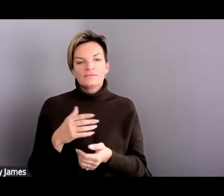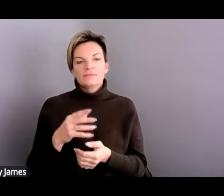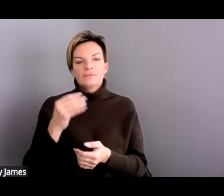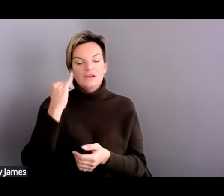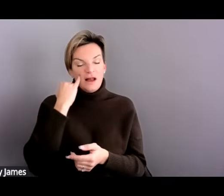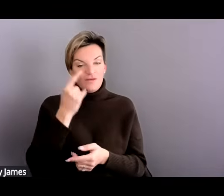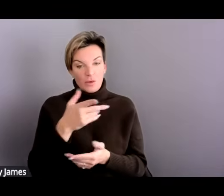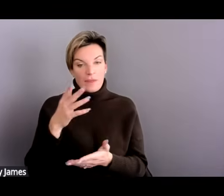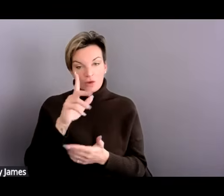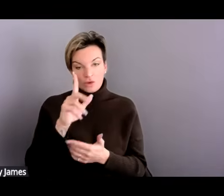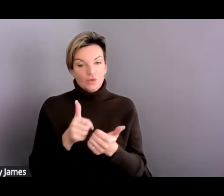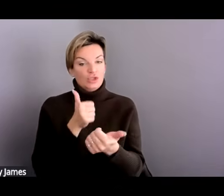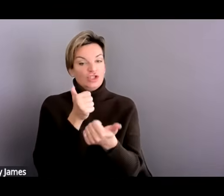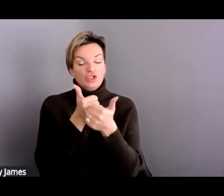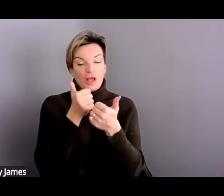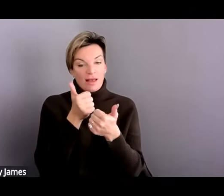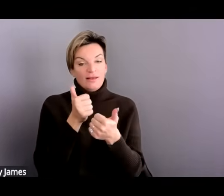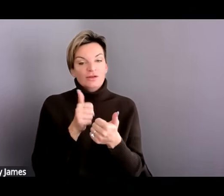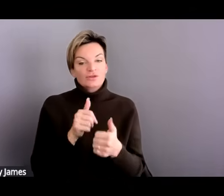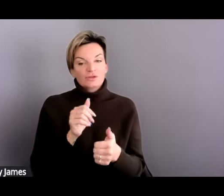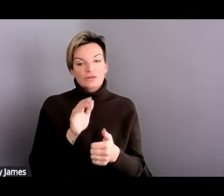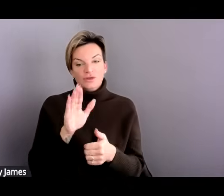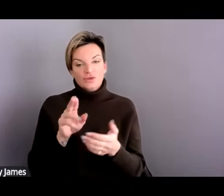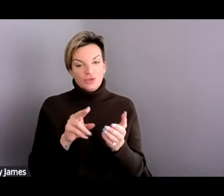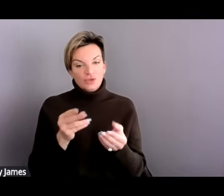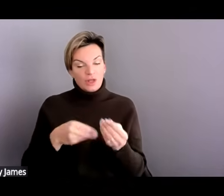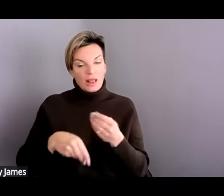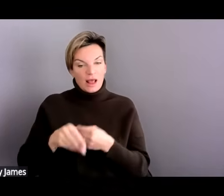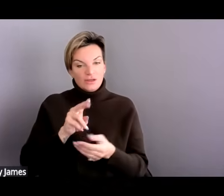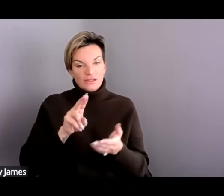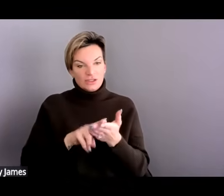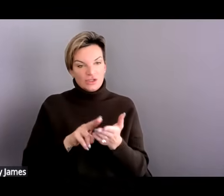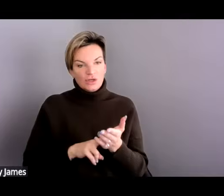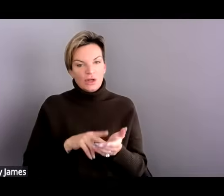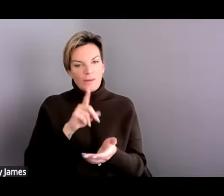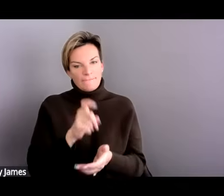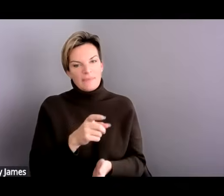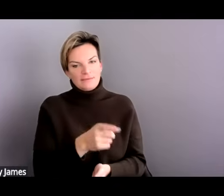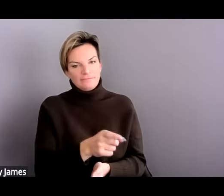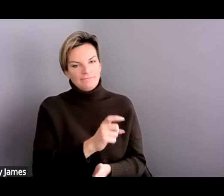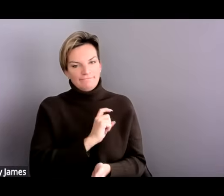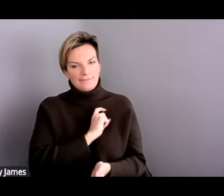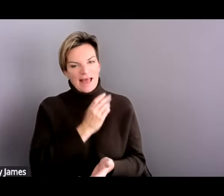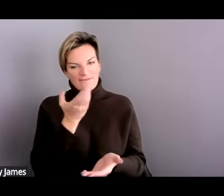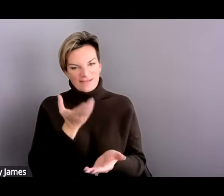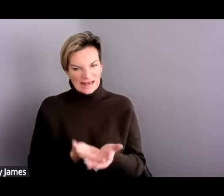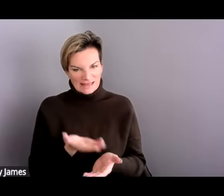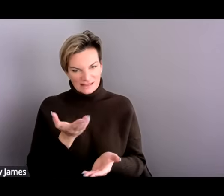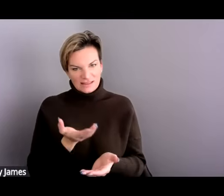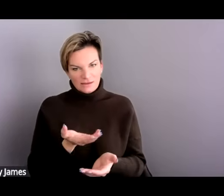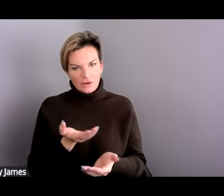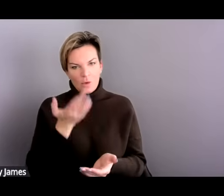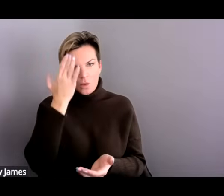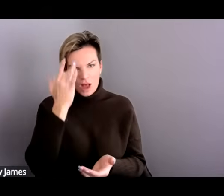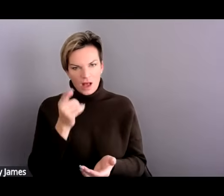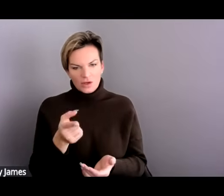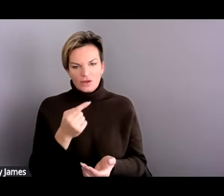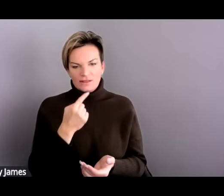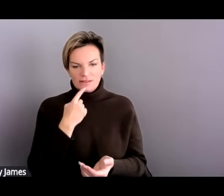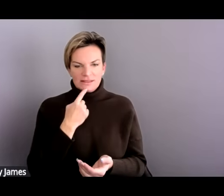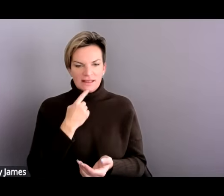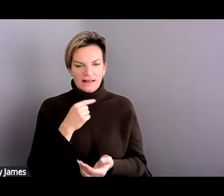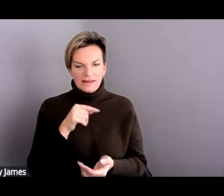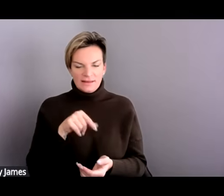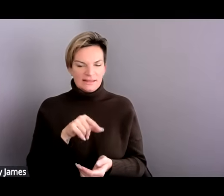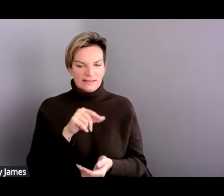challenge a circulator signature, you have to give us some kind of evidence. Why are you saying this isn't their valid signature? This is the